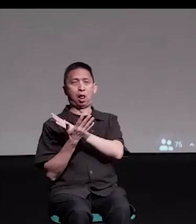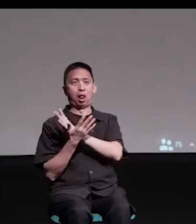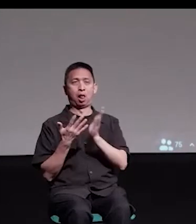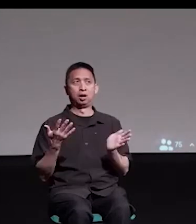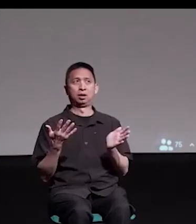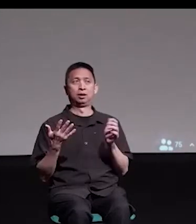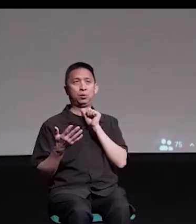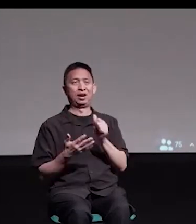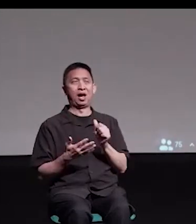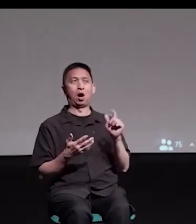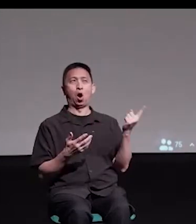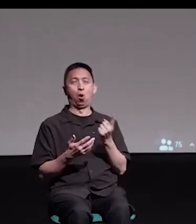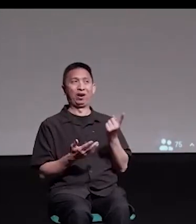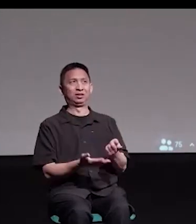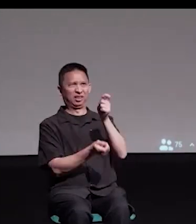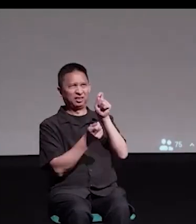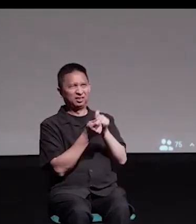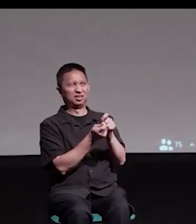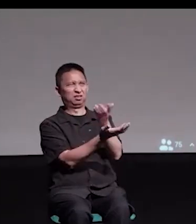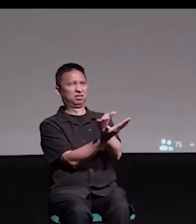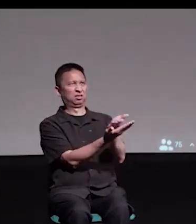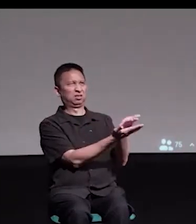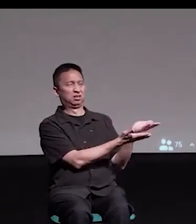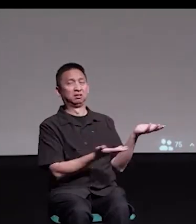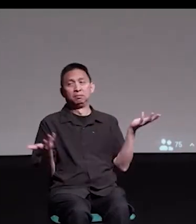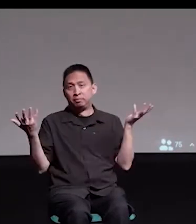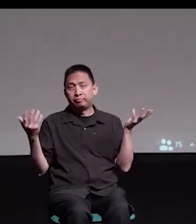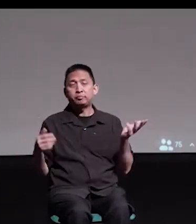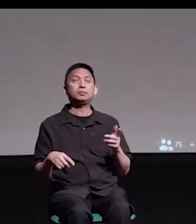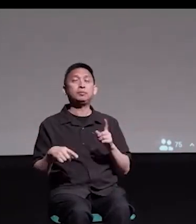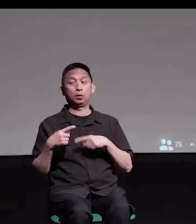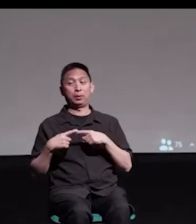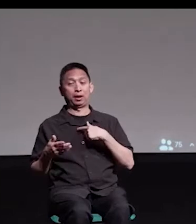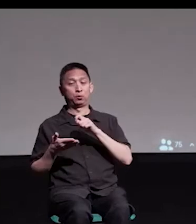And when you write, to make those choices, it's interesting to me that